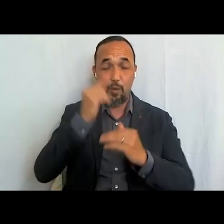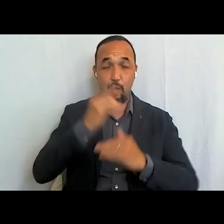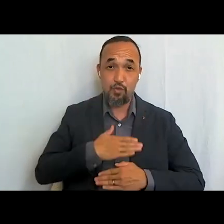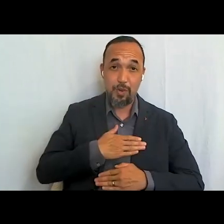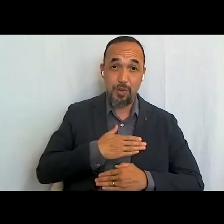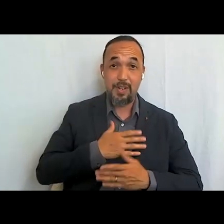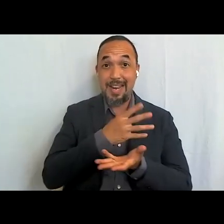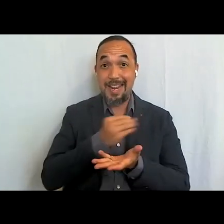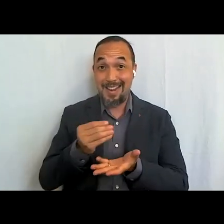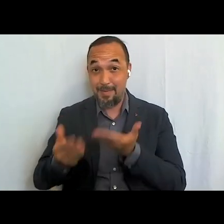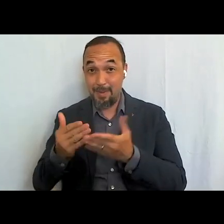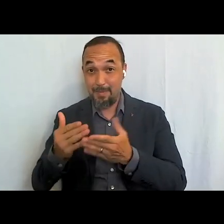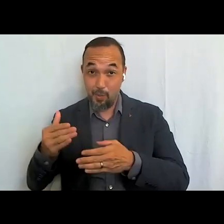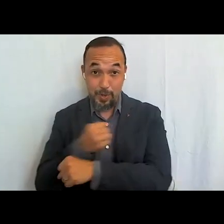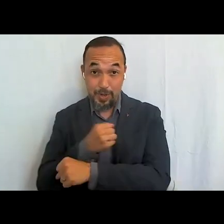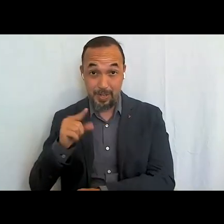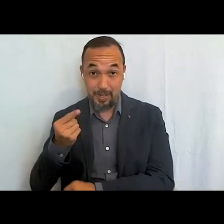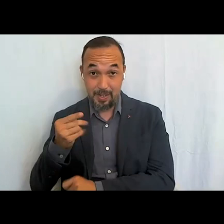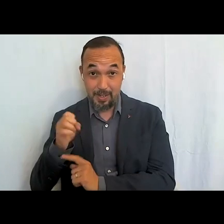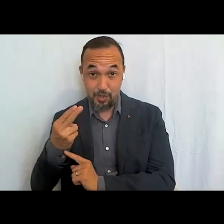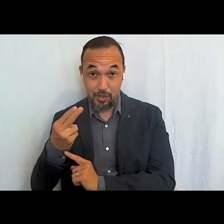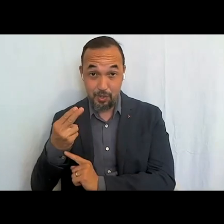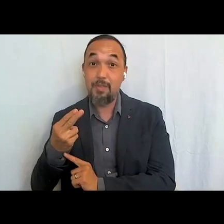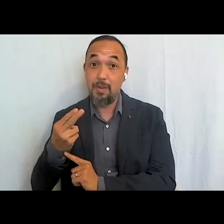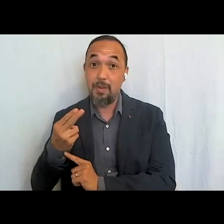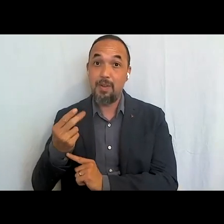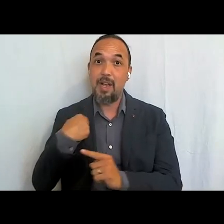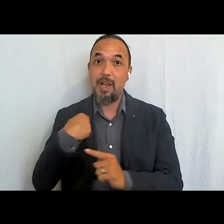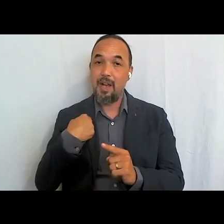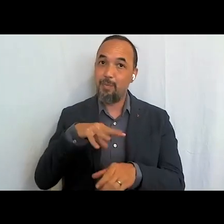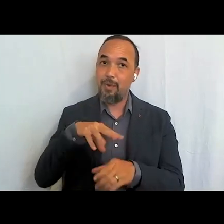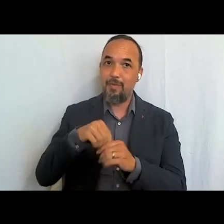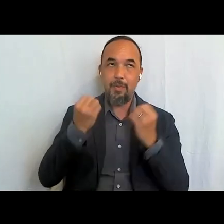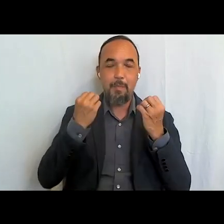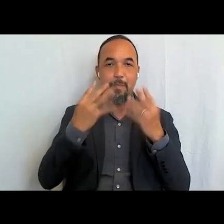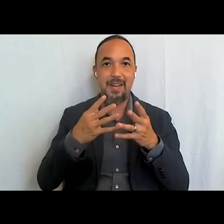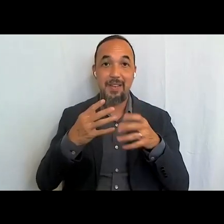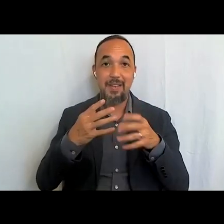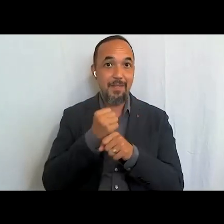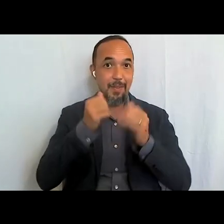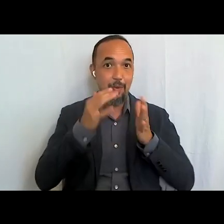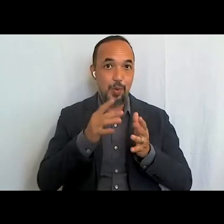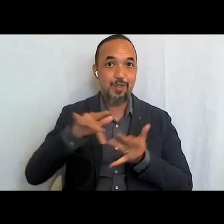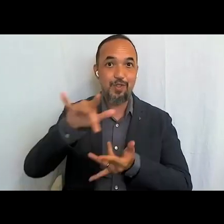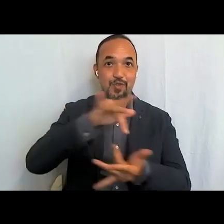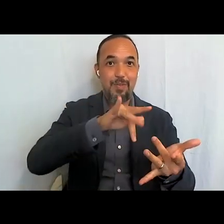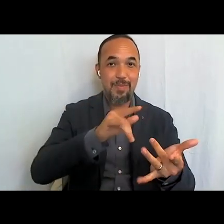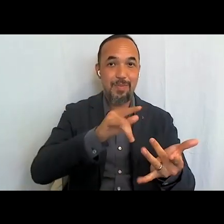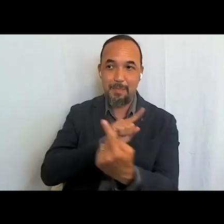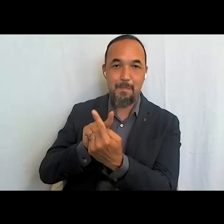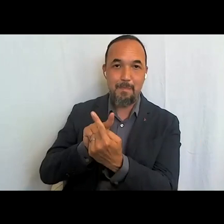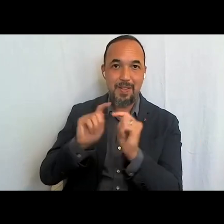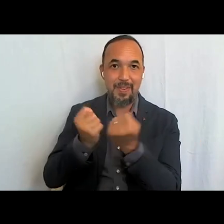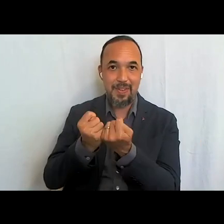winning. I've had the chance to be on several winner's trips where I got to meet the team that won, and we got to do